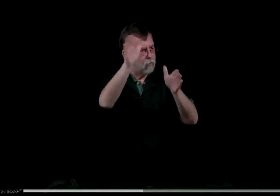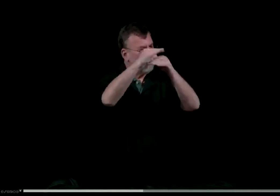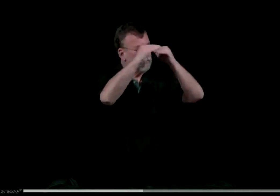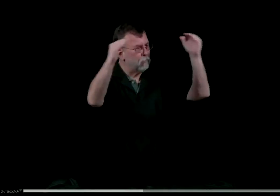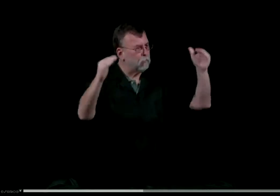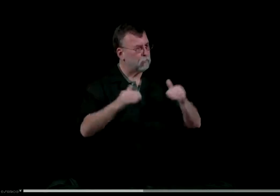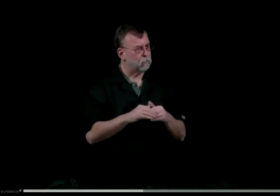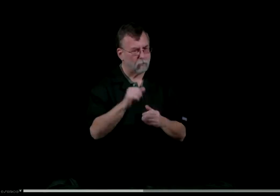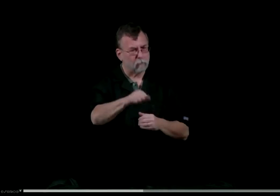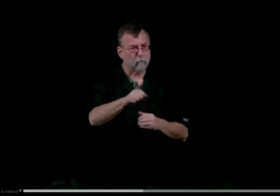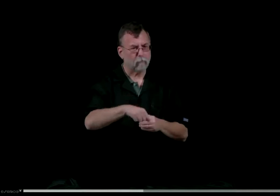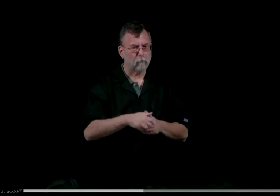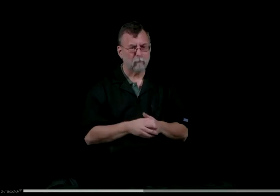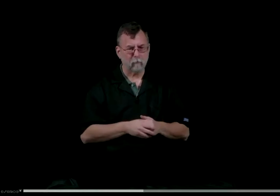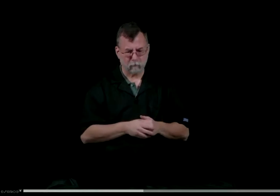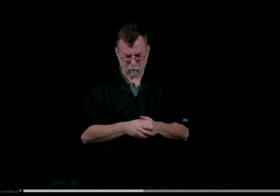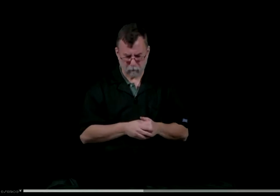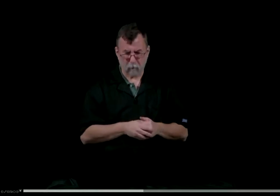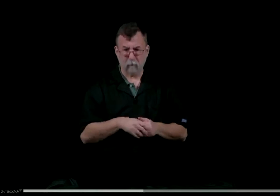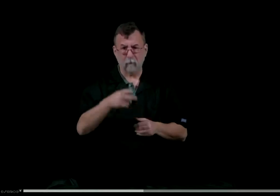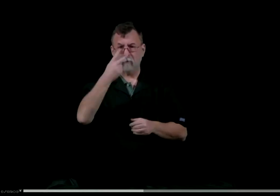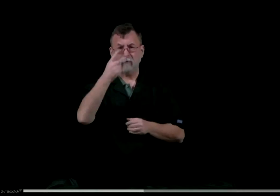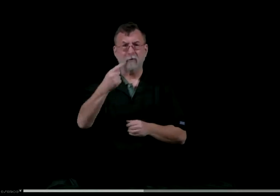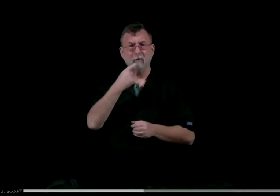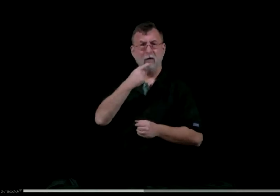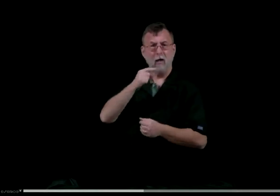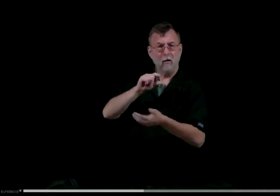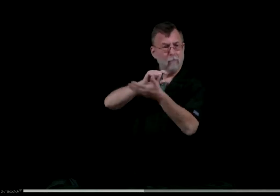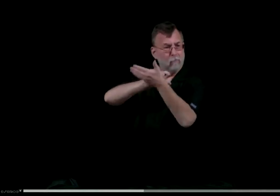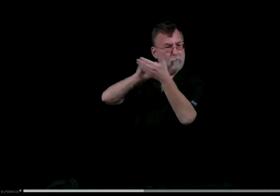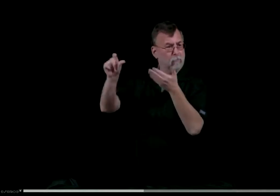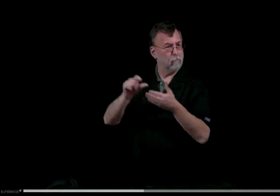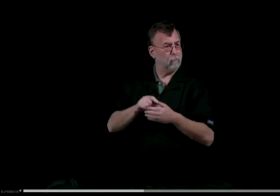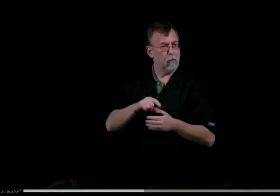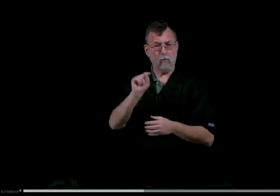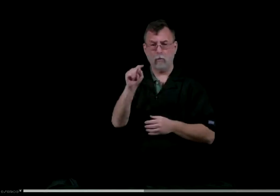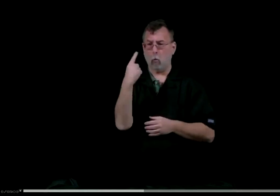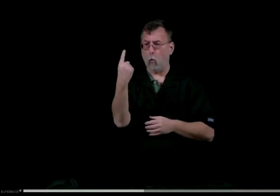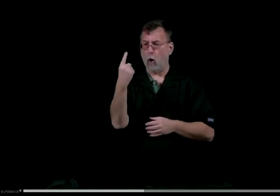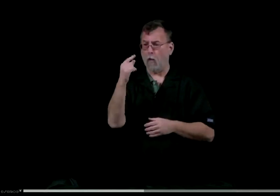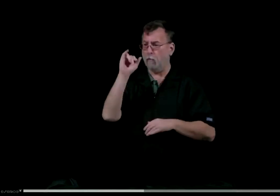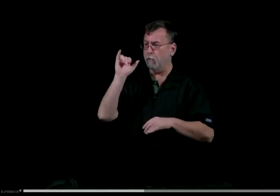is the prize we receive? Heaven? Yes. You see that verse?